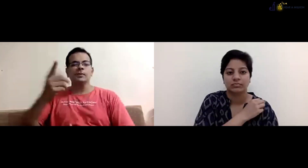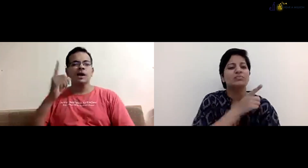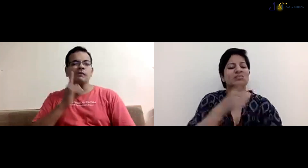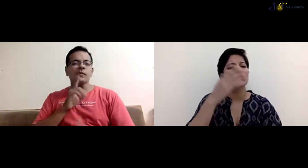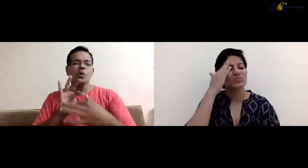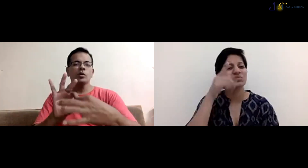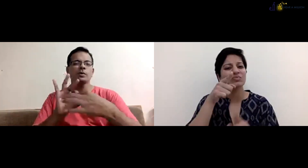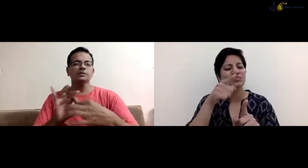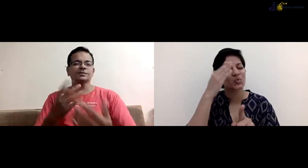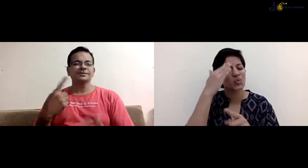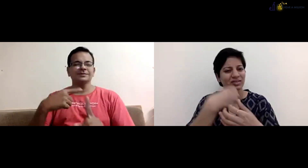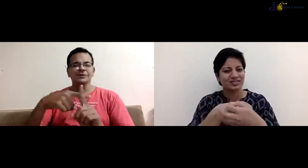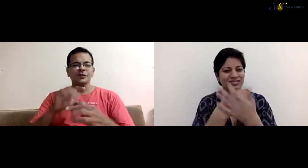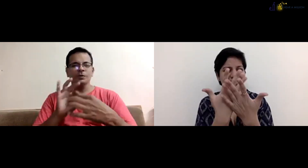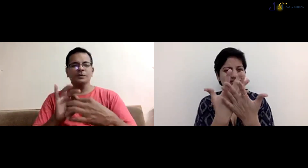Mm.